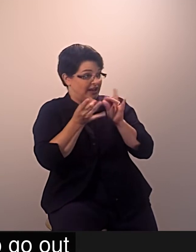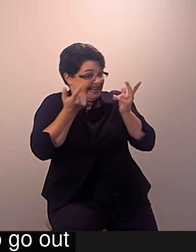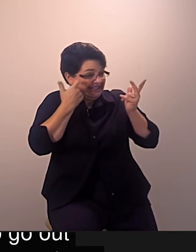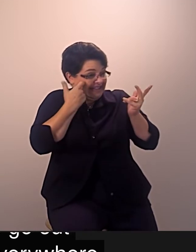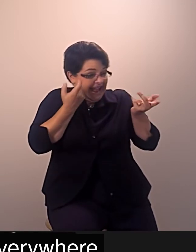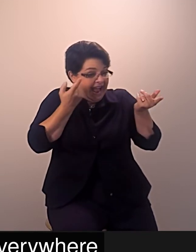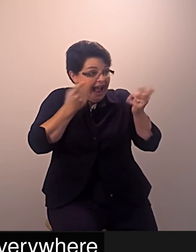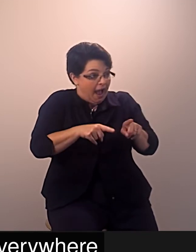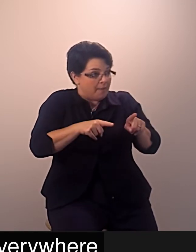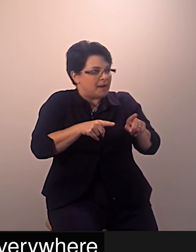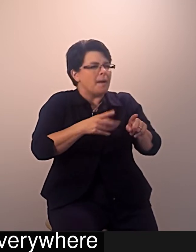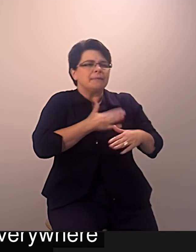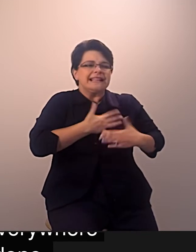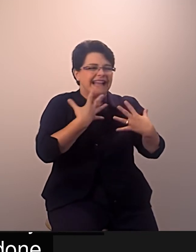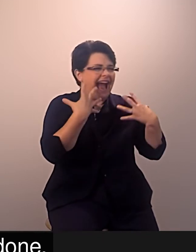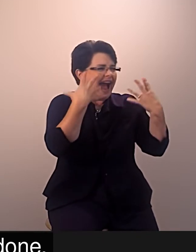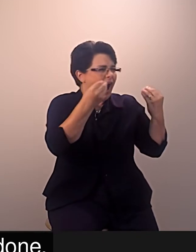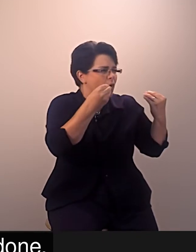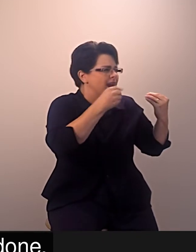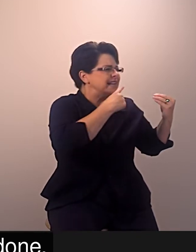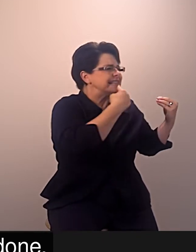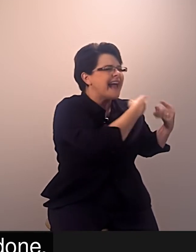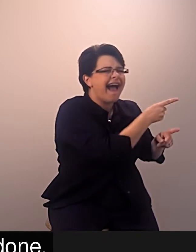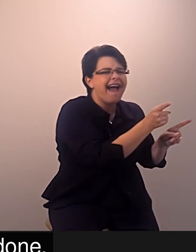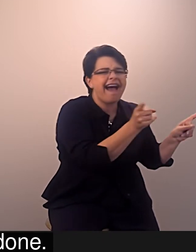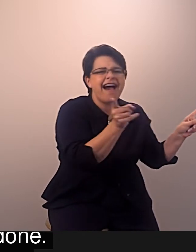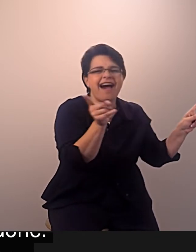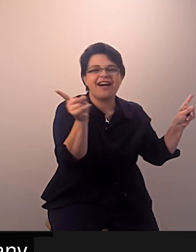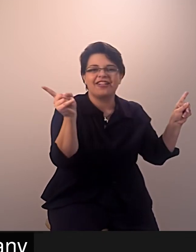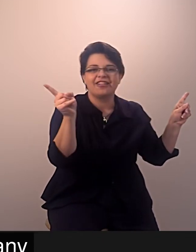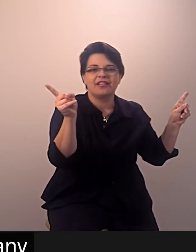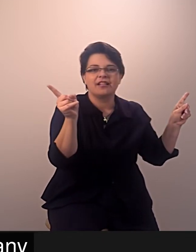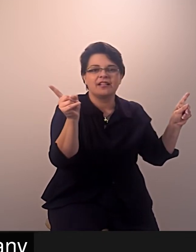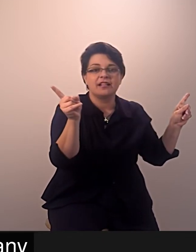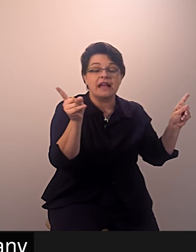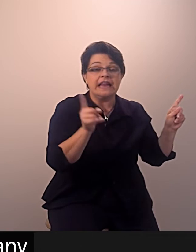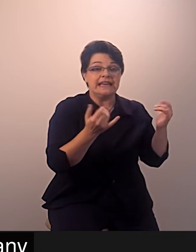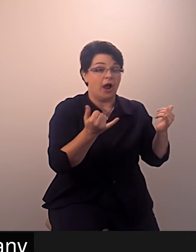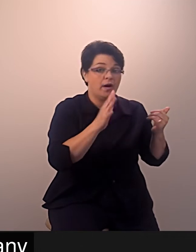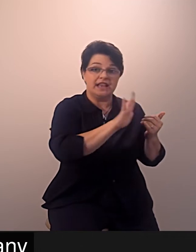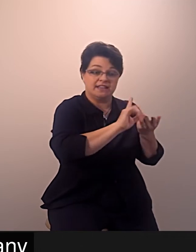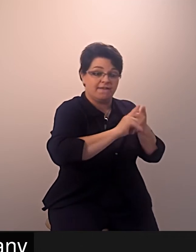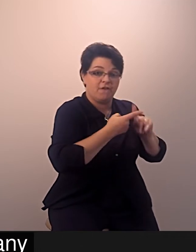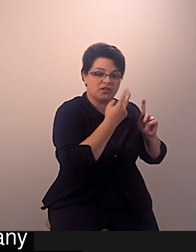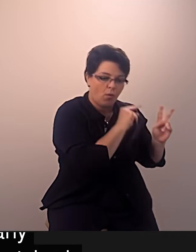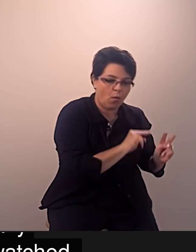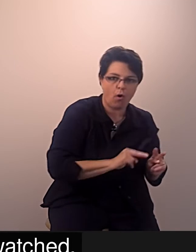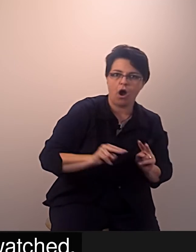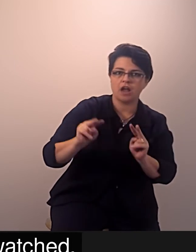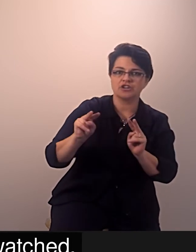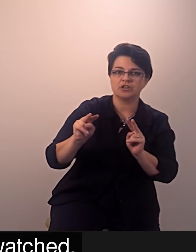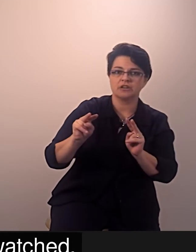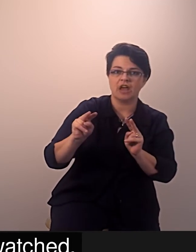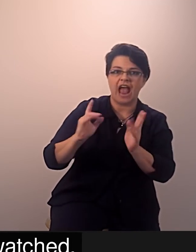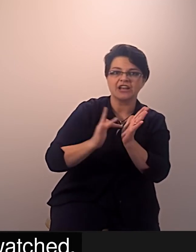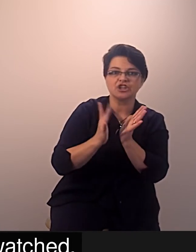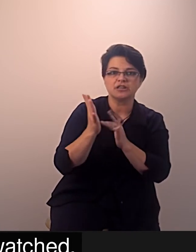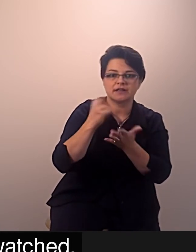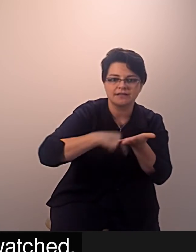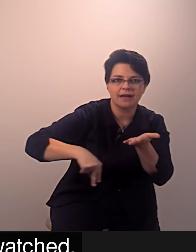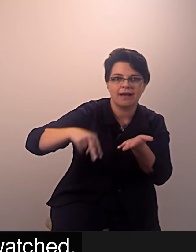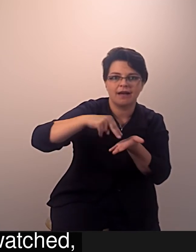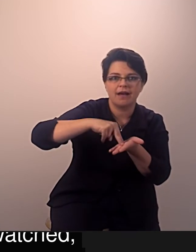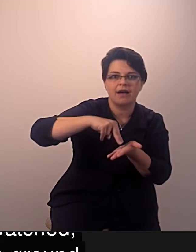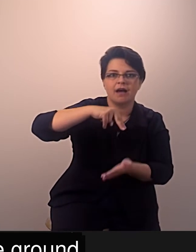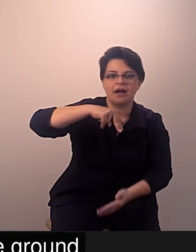done. Then, as many of his followers watched, Jesus rose off the ground and went higher